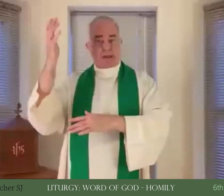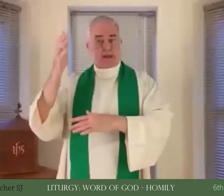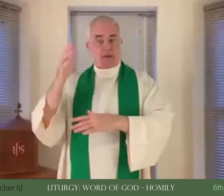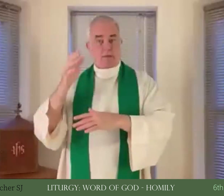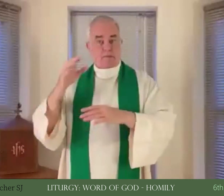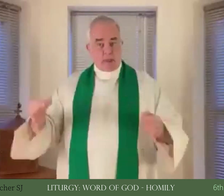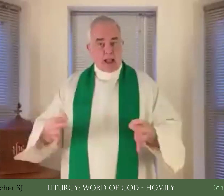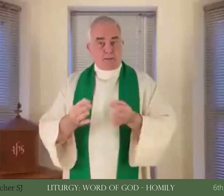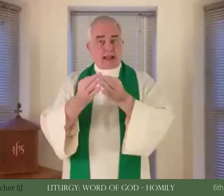teaching my